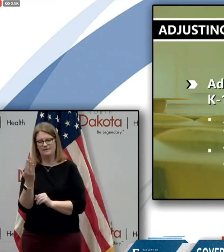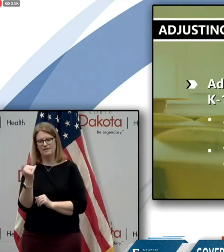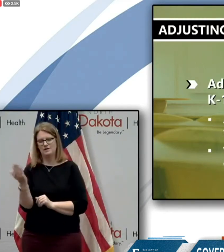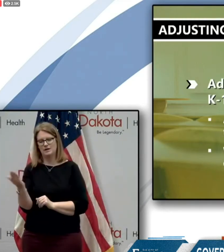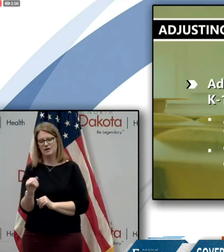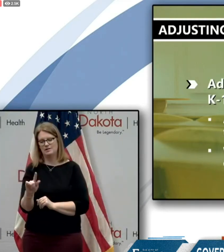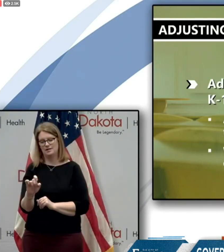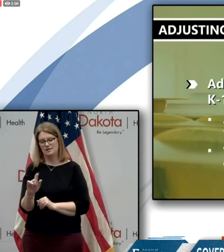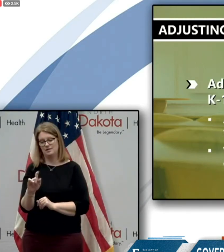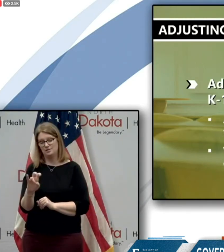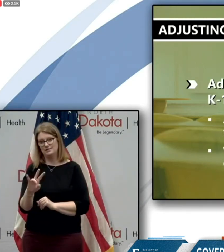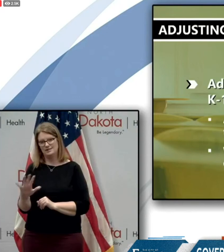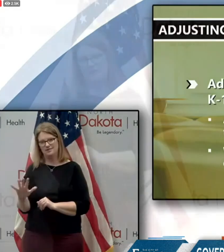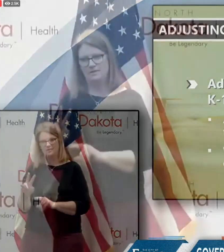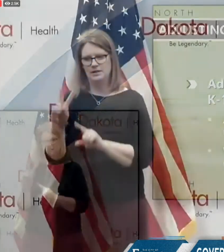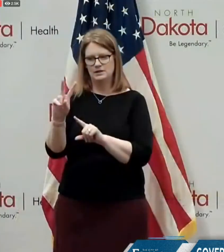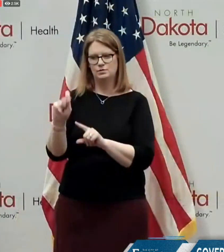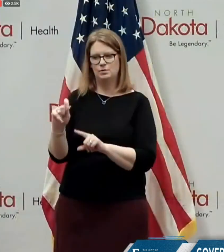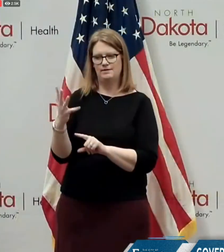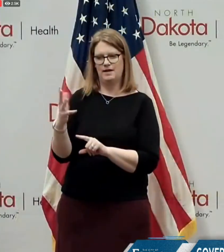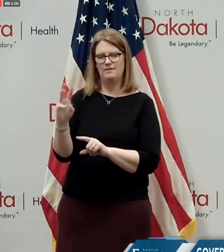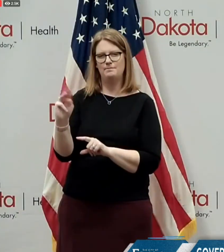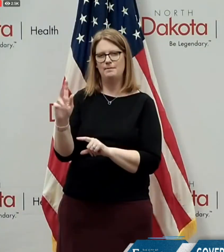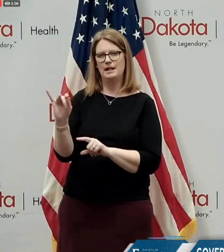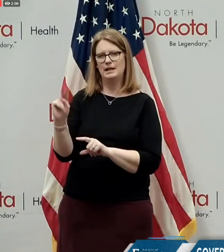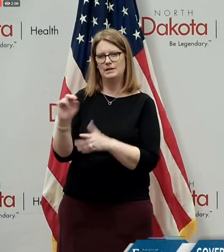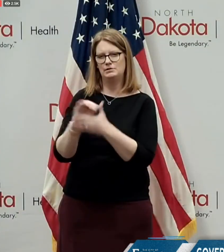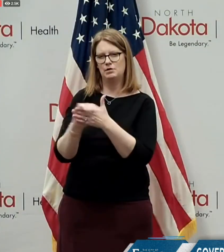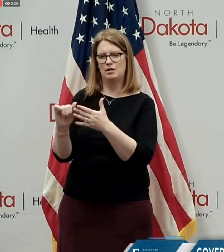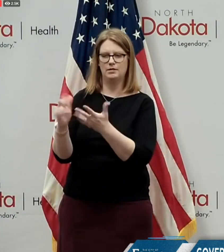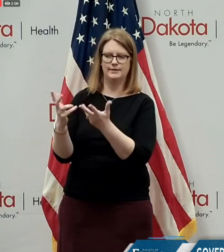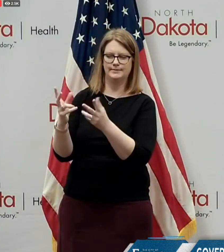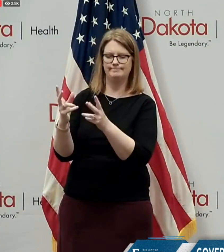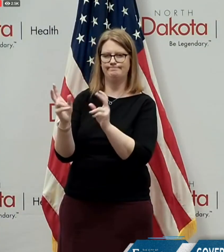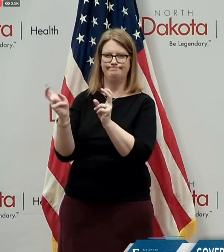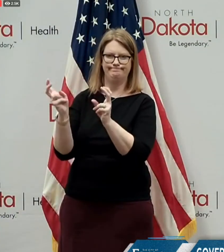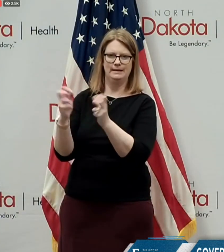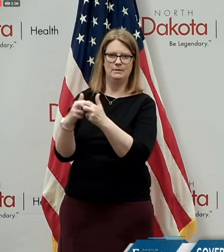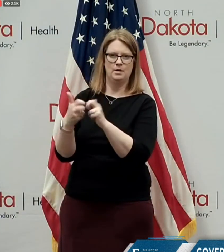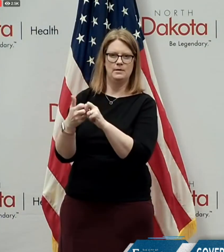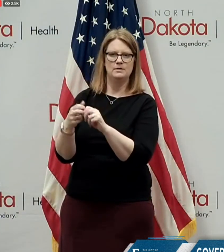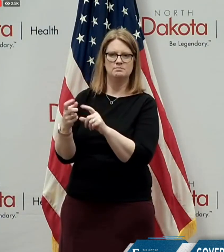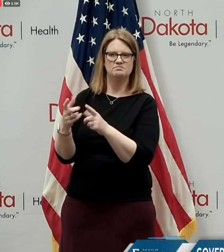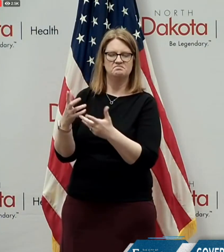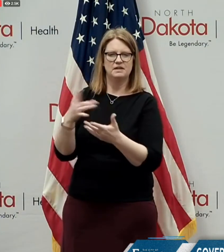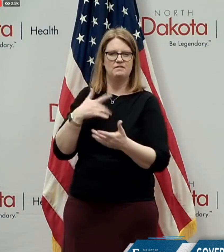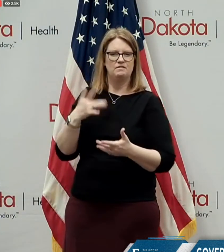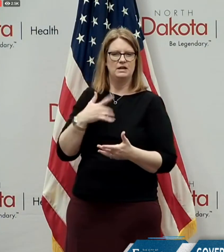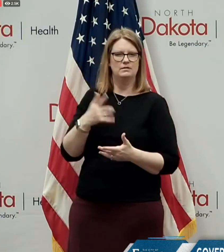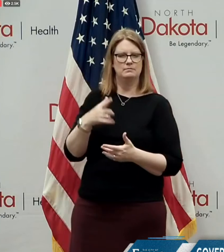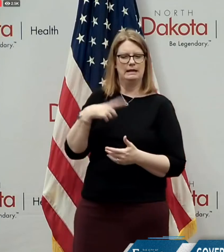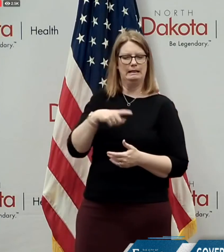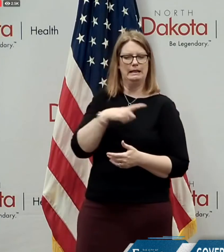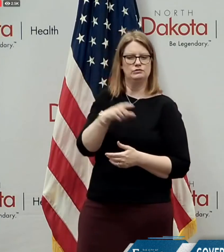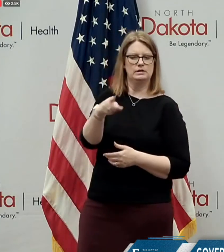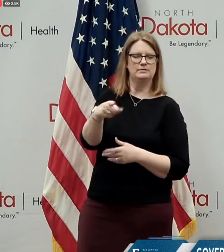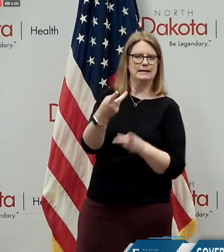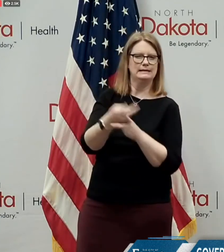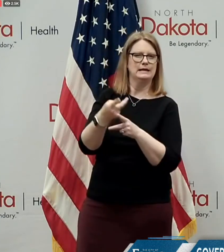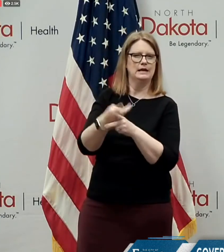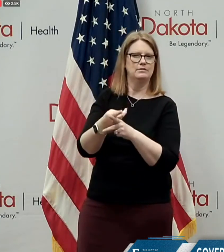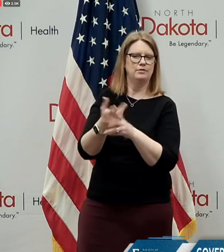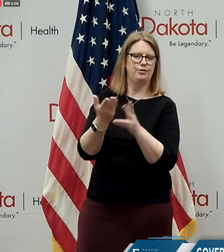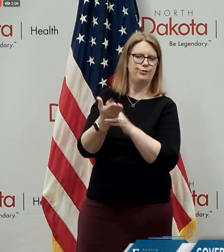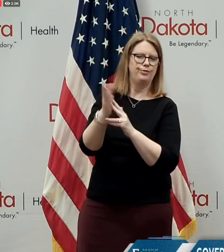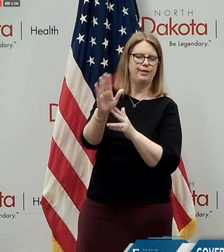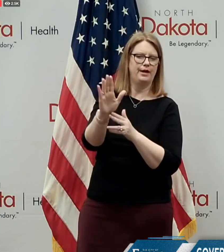175 school districts. It's a $2.5 million issue. We believe the legislature legislature is best positioned to handle that through